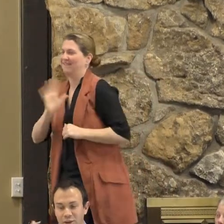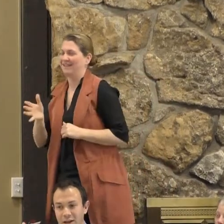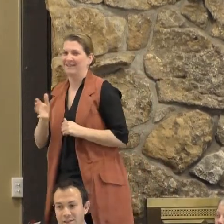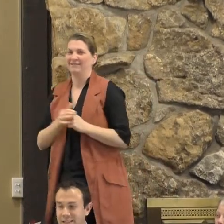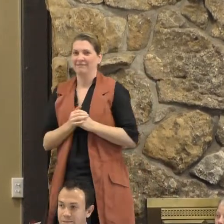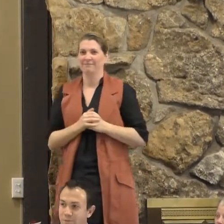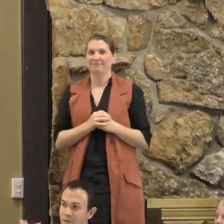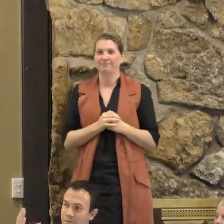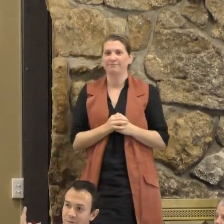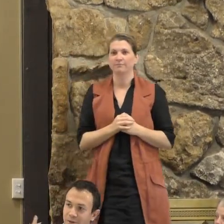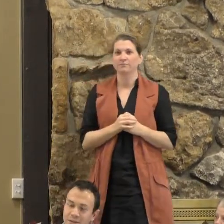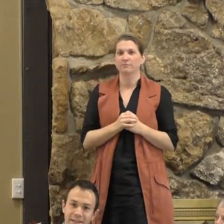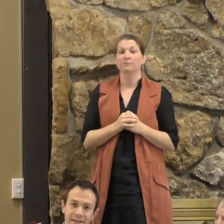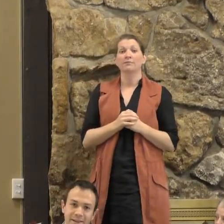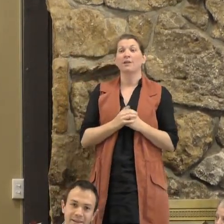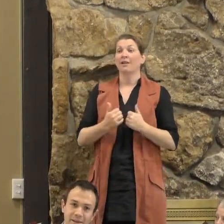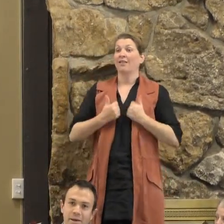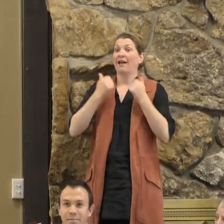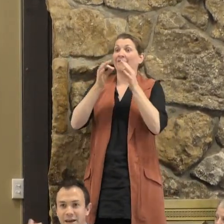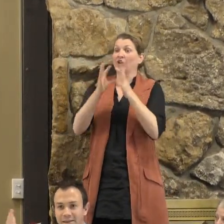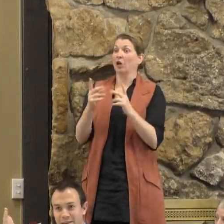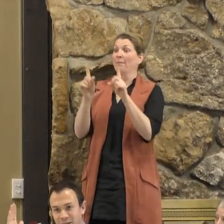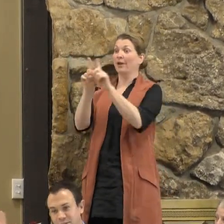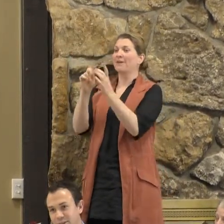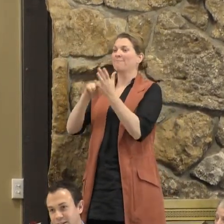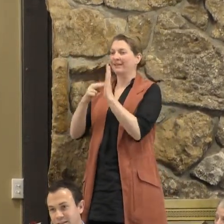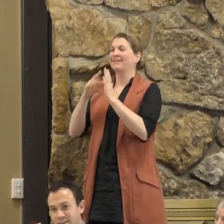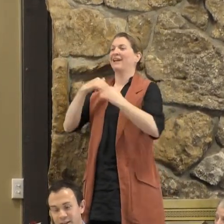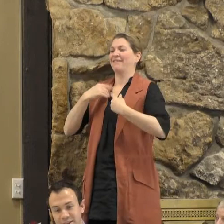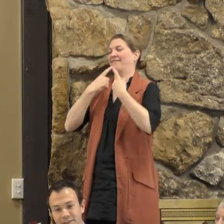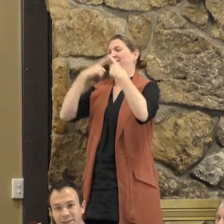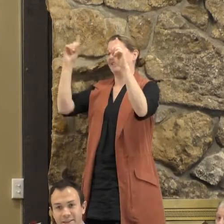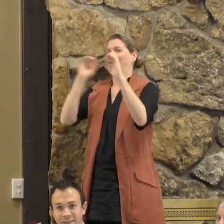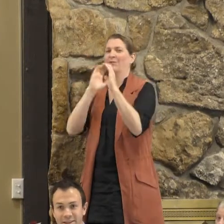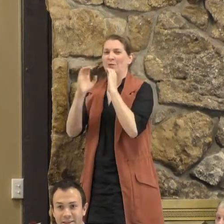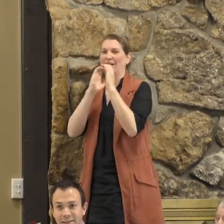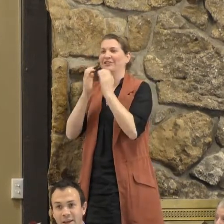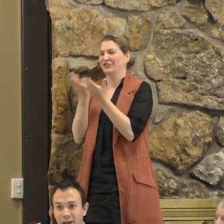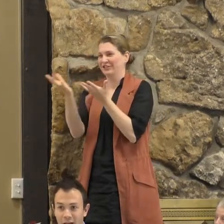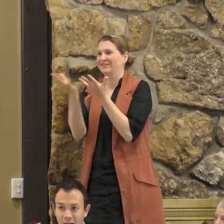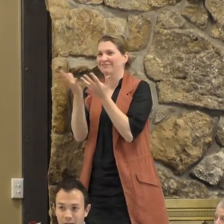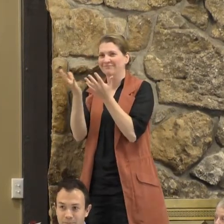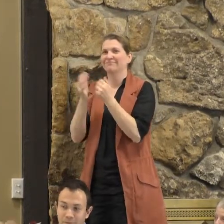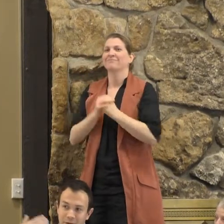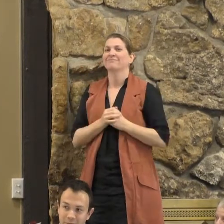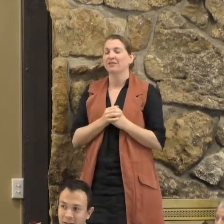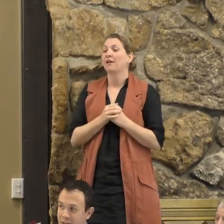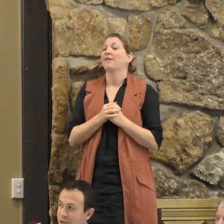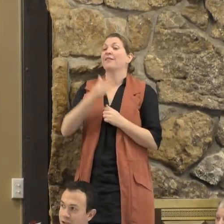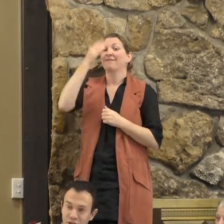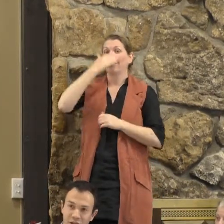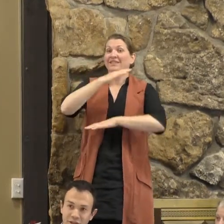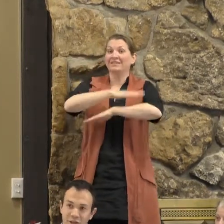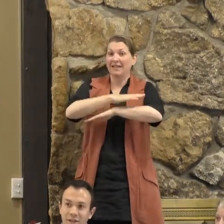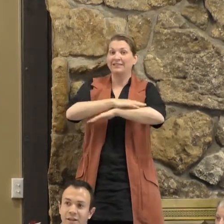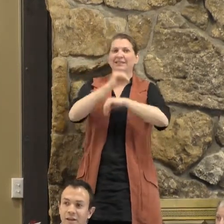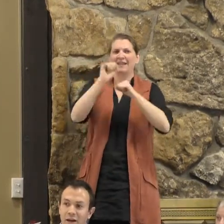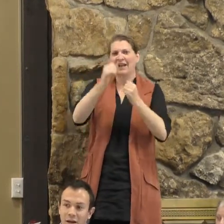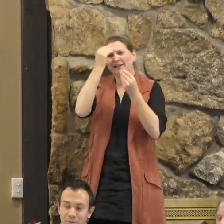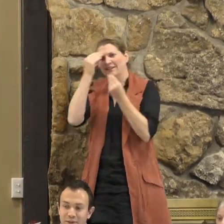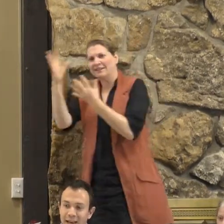our healthcare team from the front desk, passing it on to the dental assistant, and finally to the